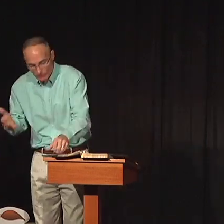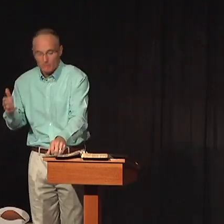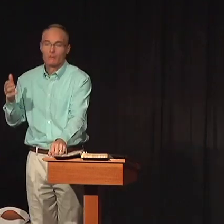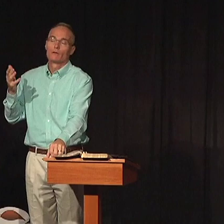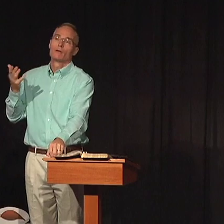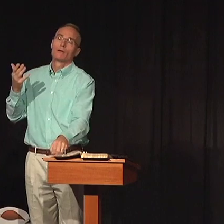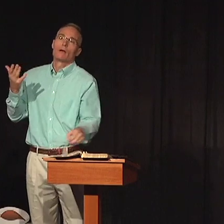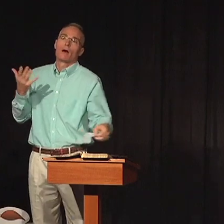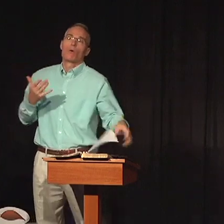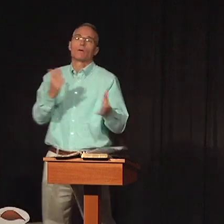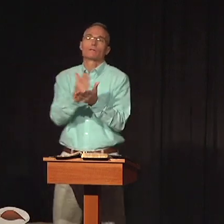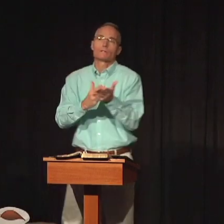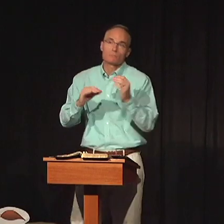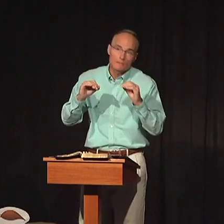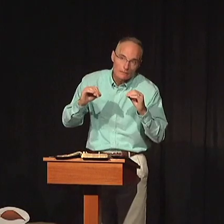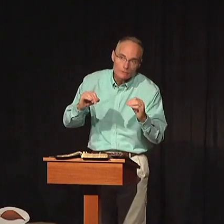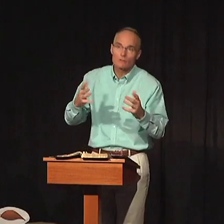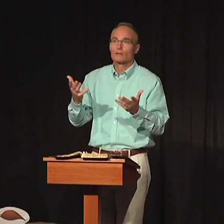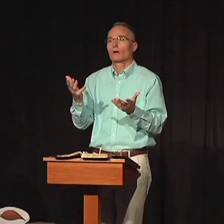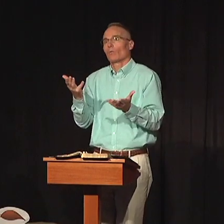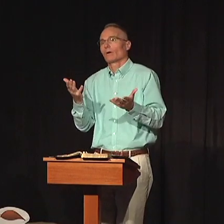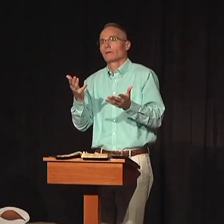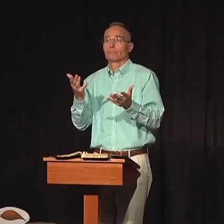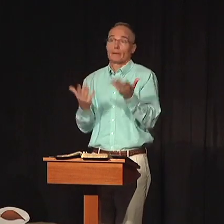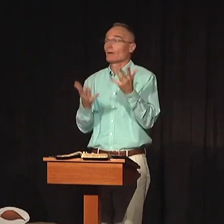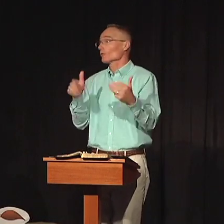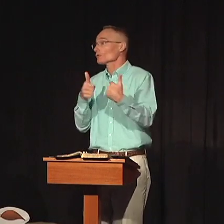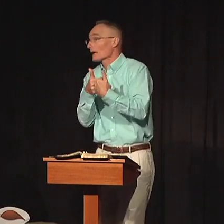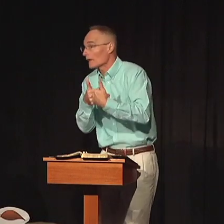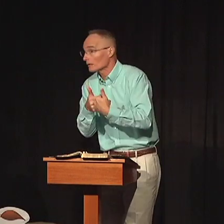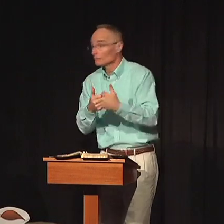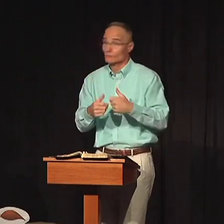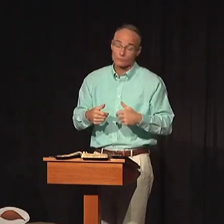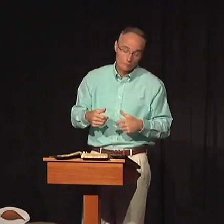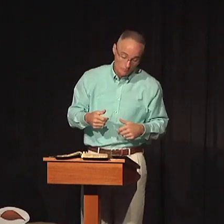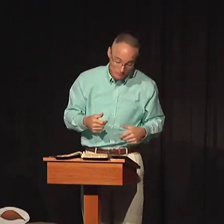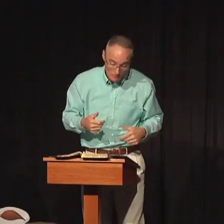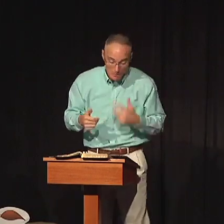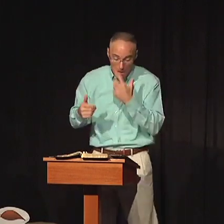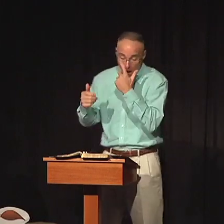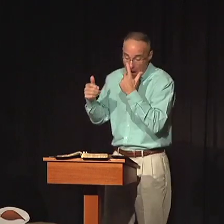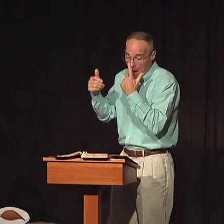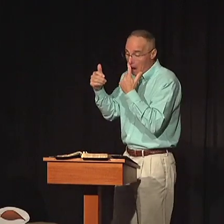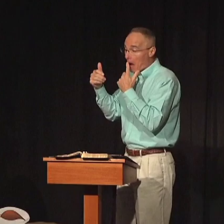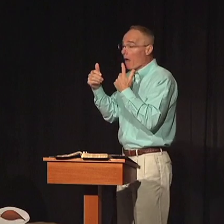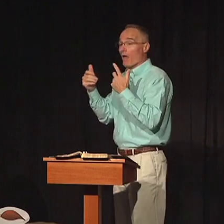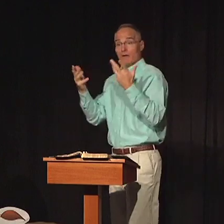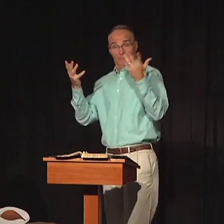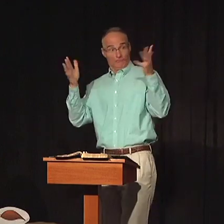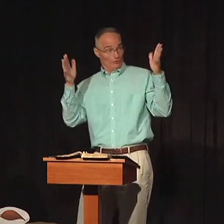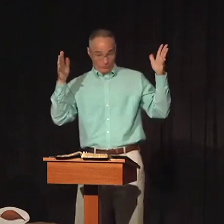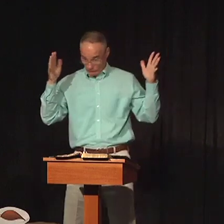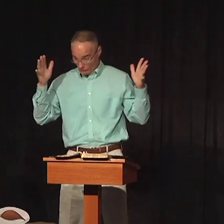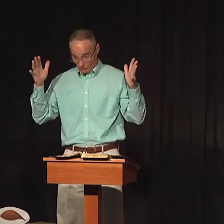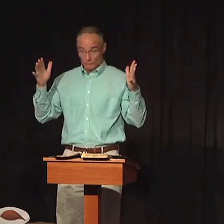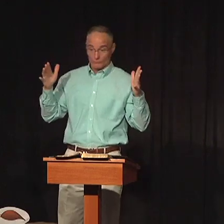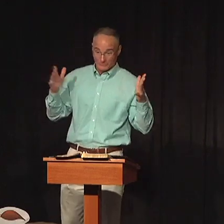some encouragement, they're wanting some teaching, maybe you want a bit of a challenge, and then it's